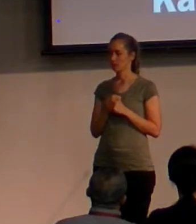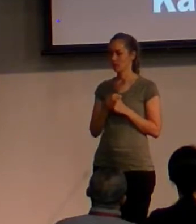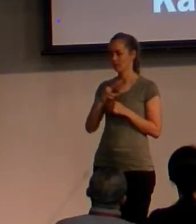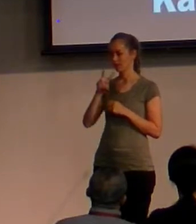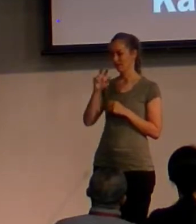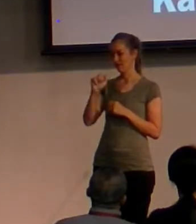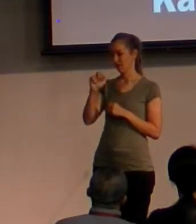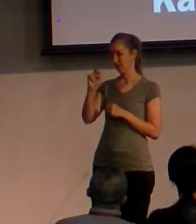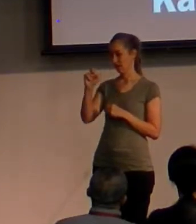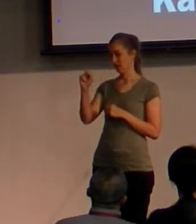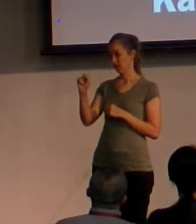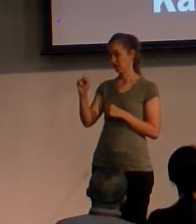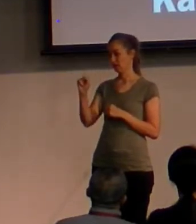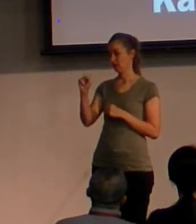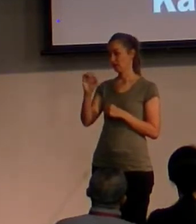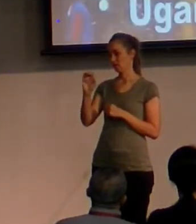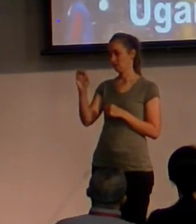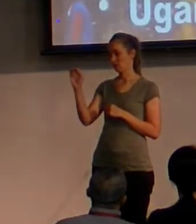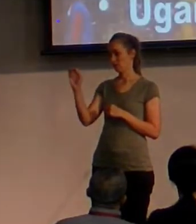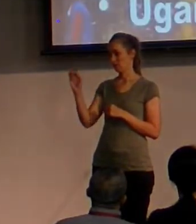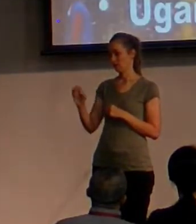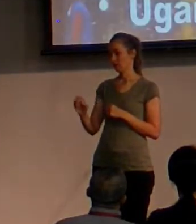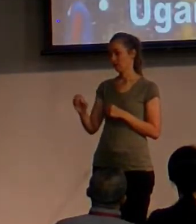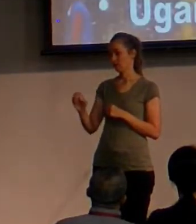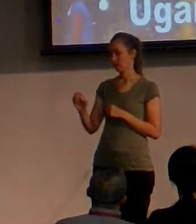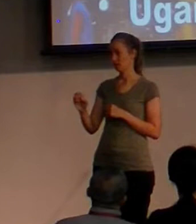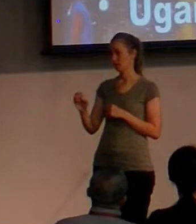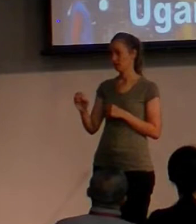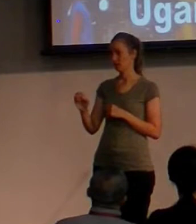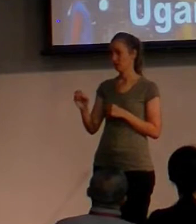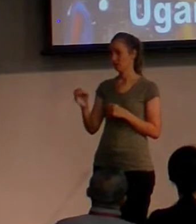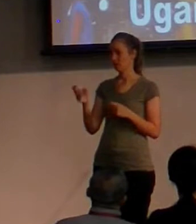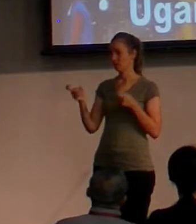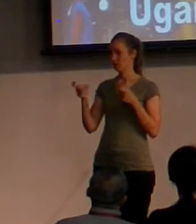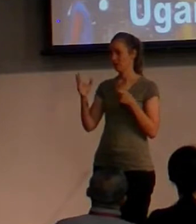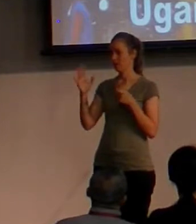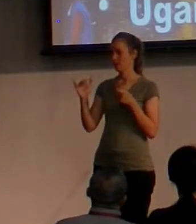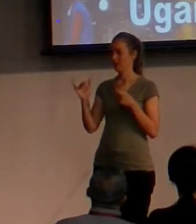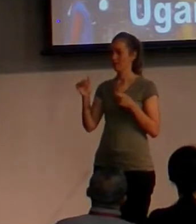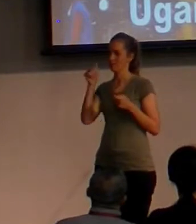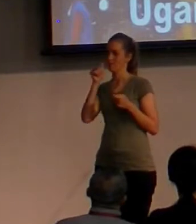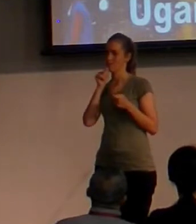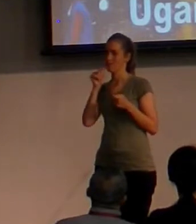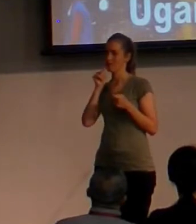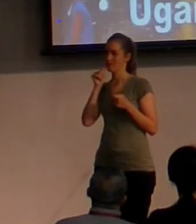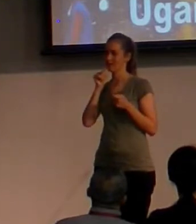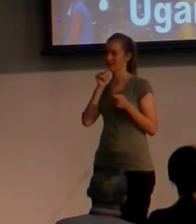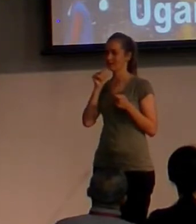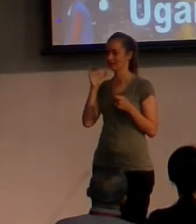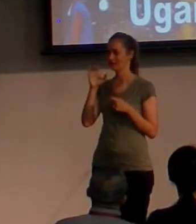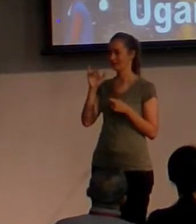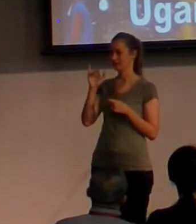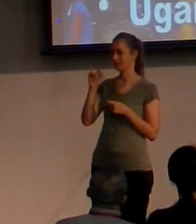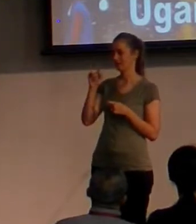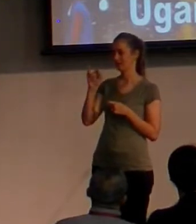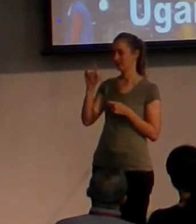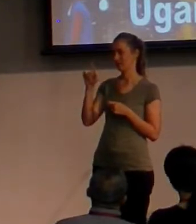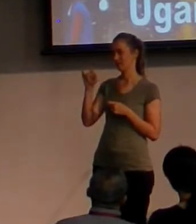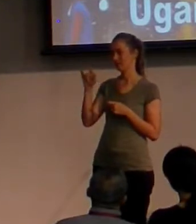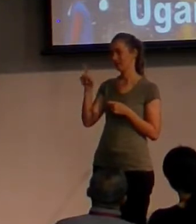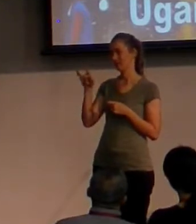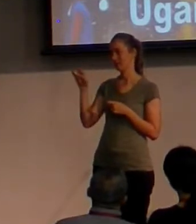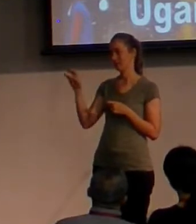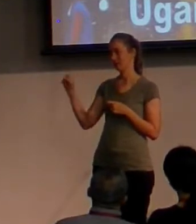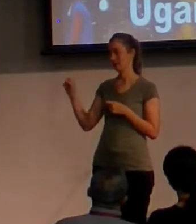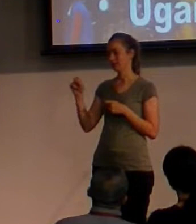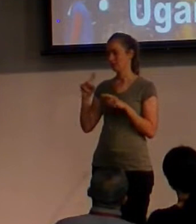vans are owned mostly by private citizens, but quite chaos.